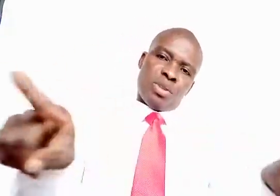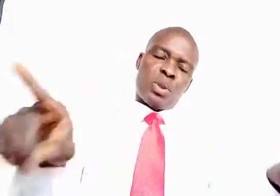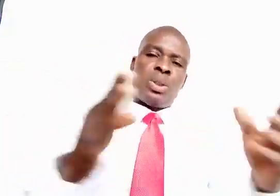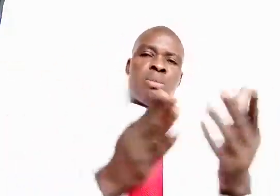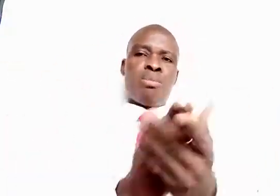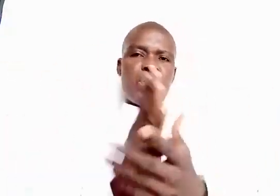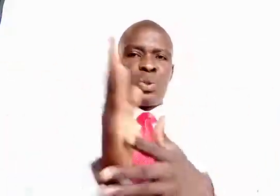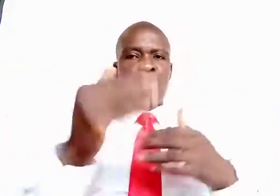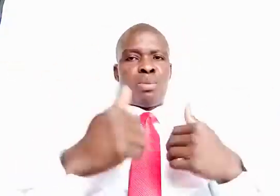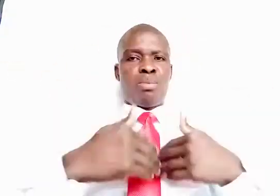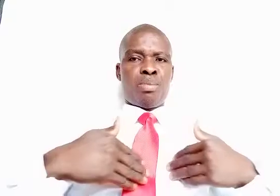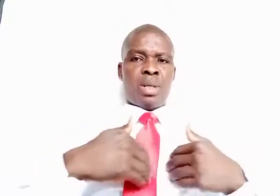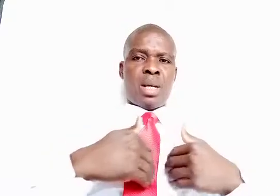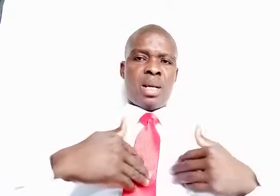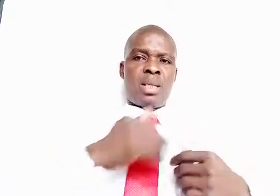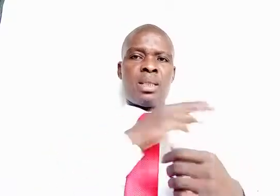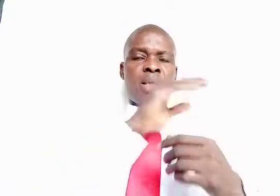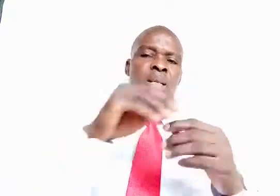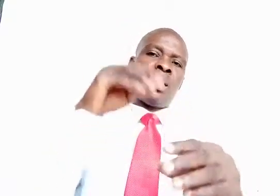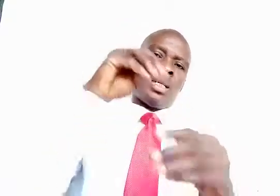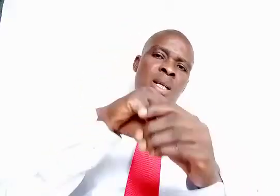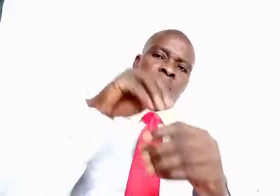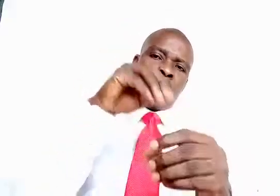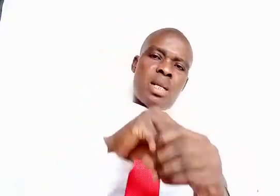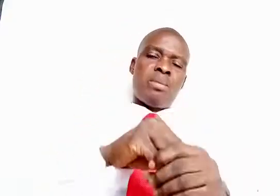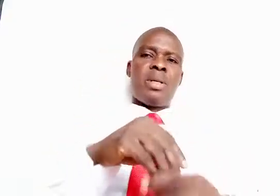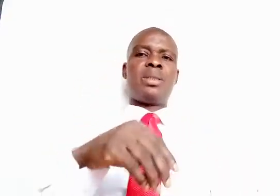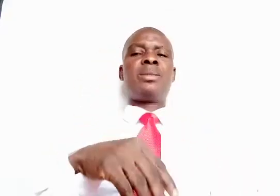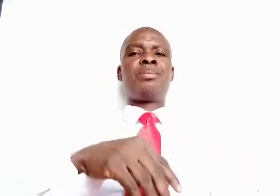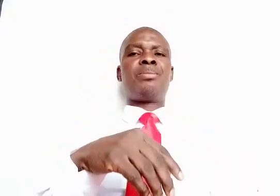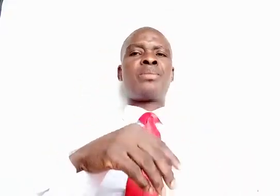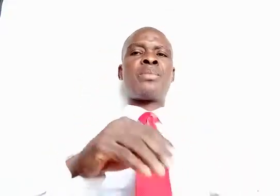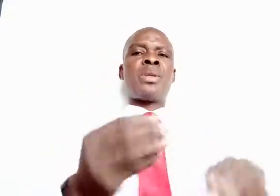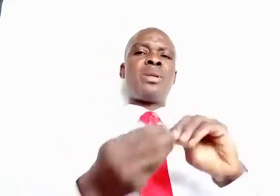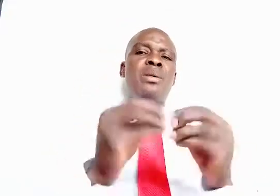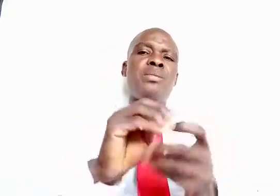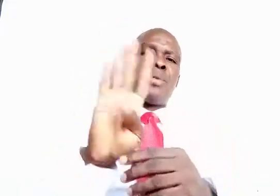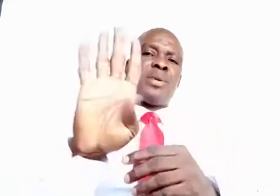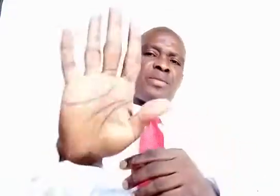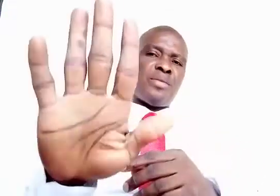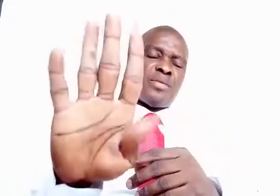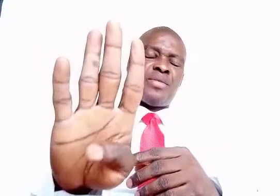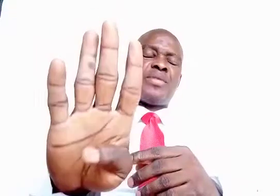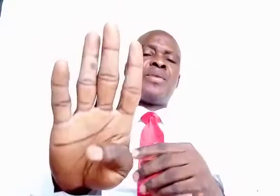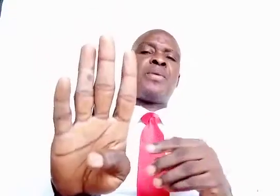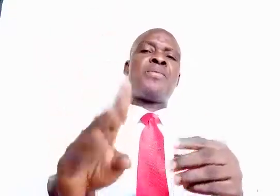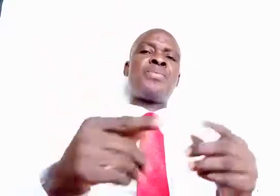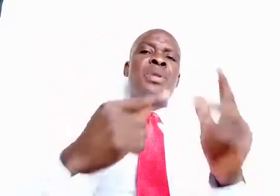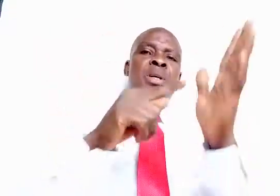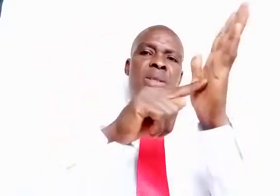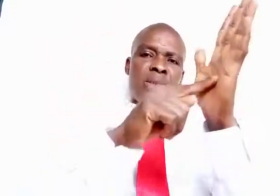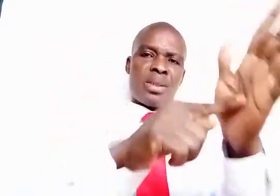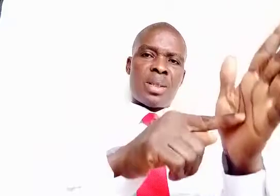3. Differentiate between plants and animals. 4. Recognize and explain the uses of plants